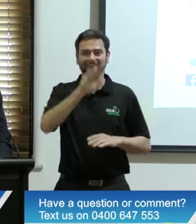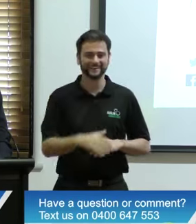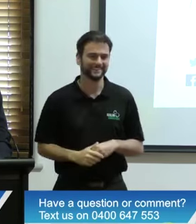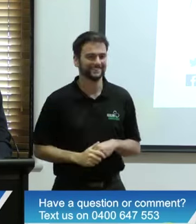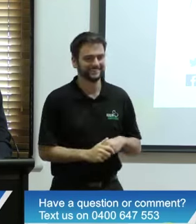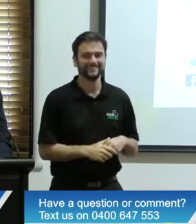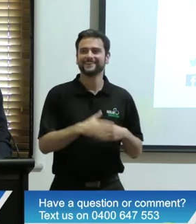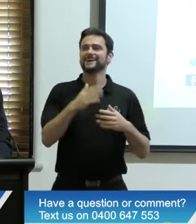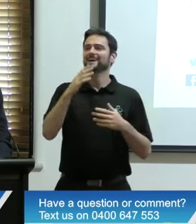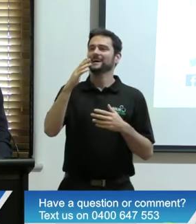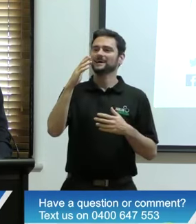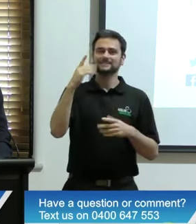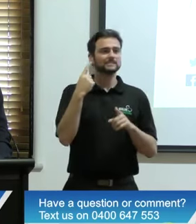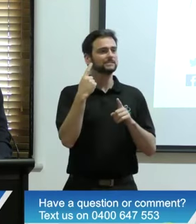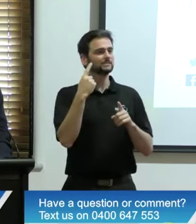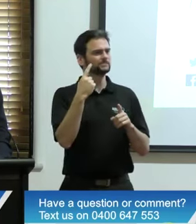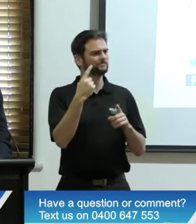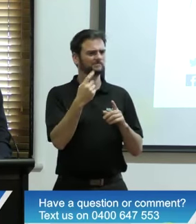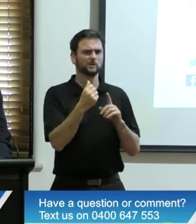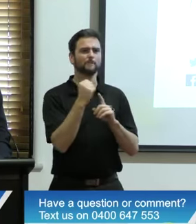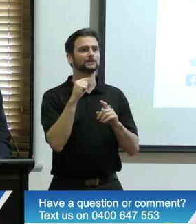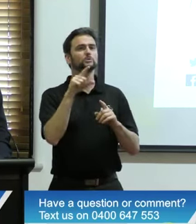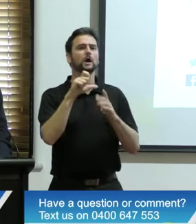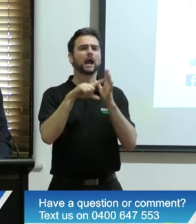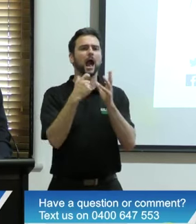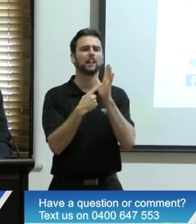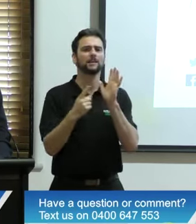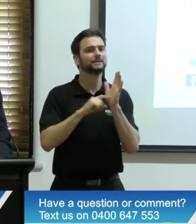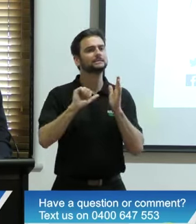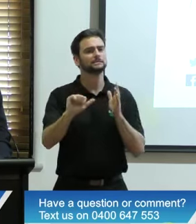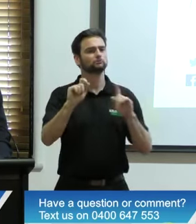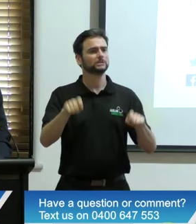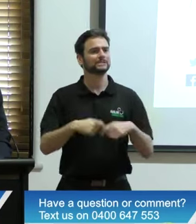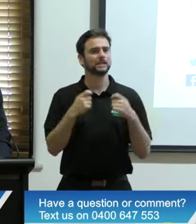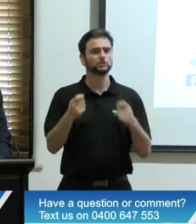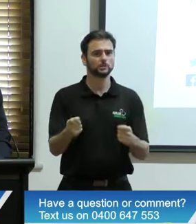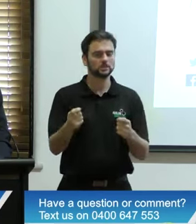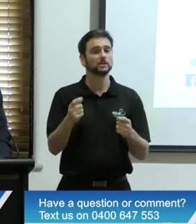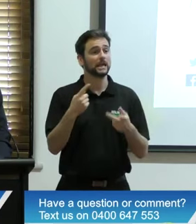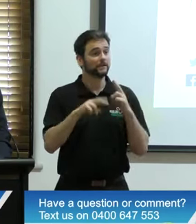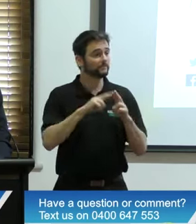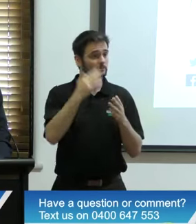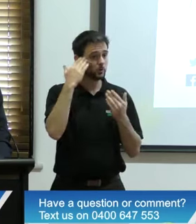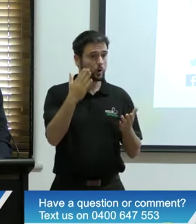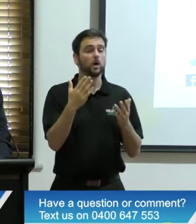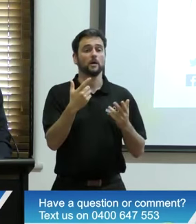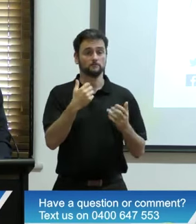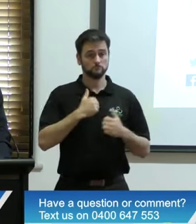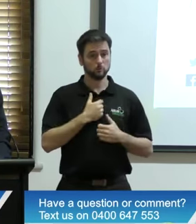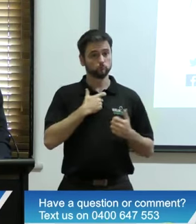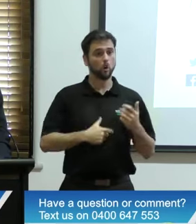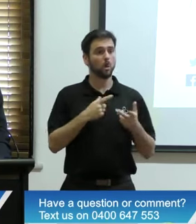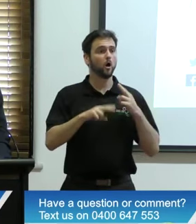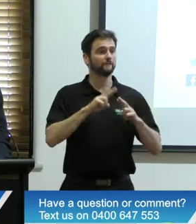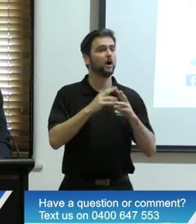Just reflecting on Carl's presentation, I think it's, for people who are not aware, the role of the Office for Disability, it's a big